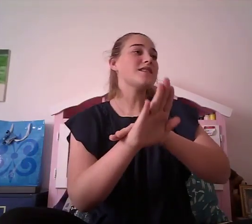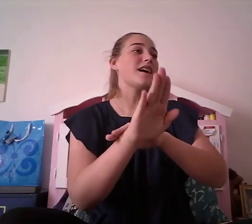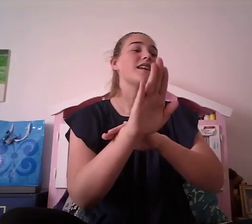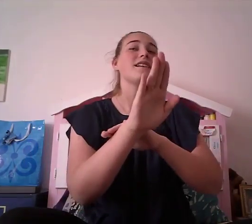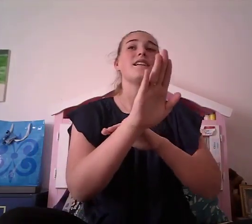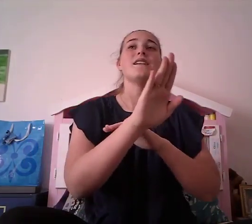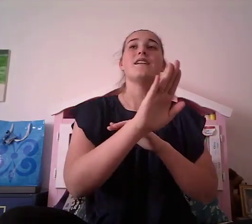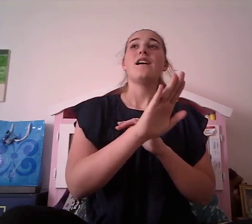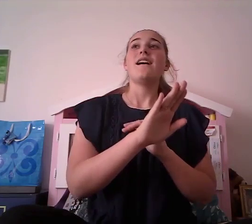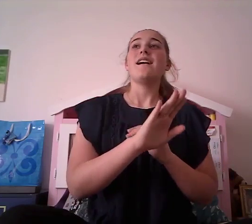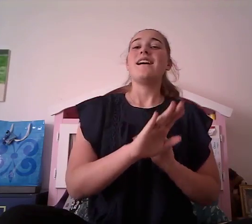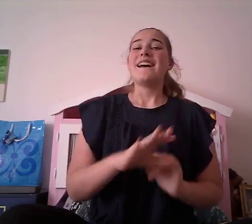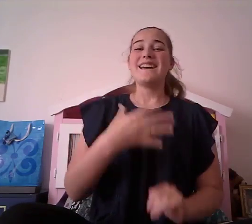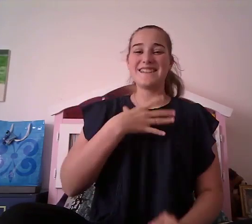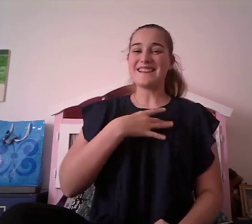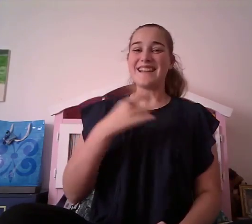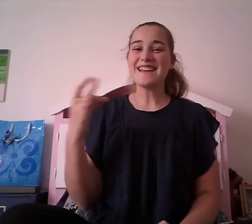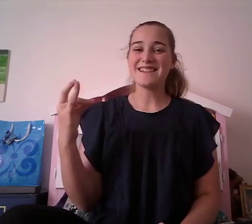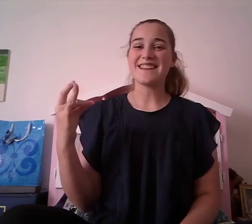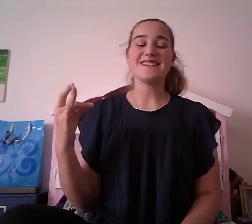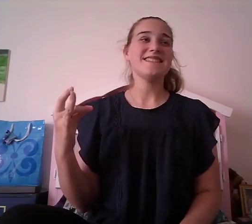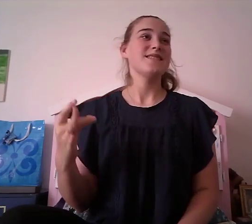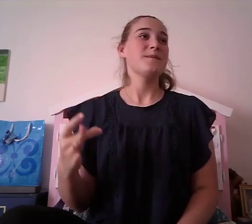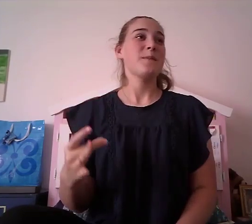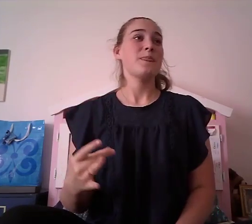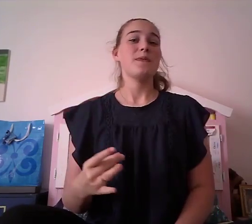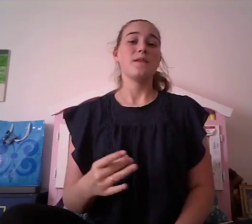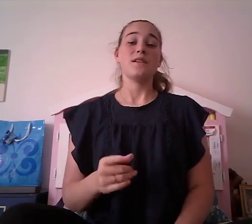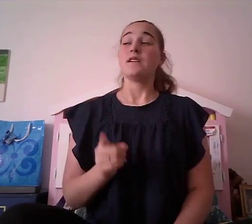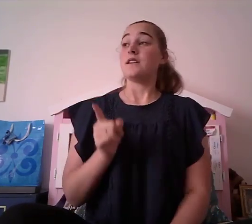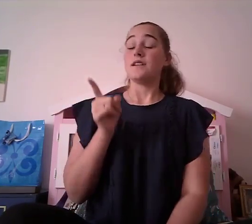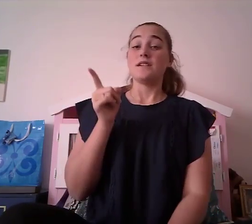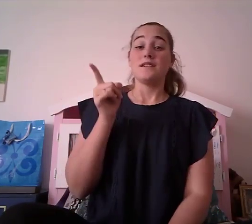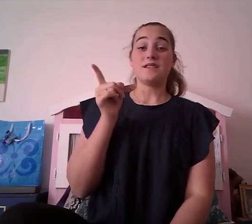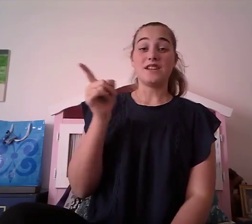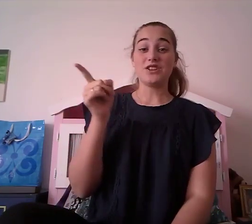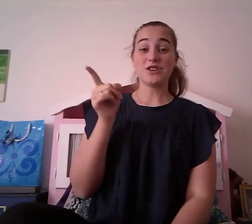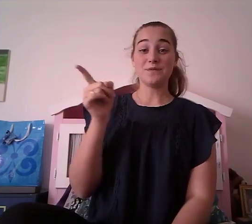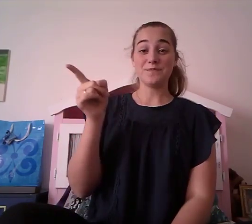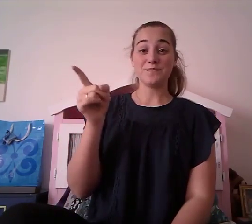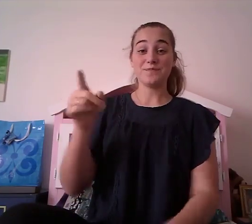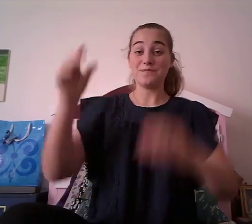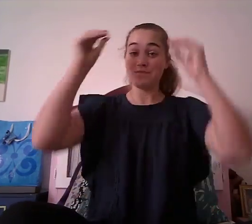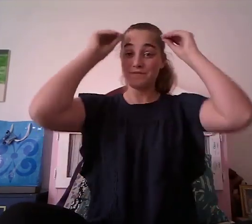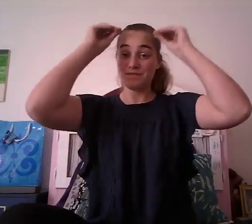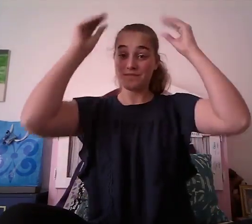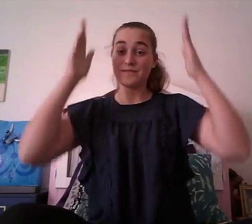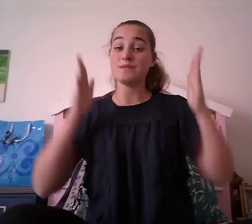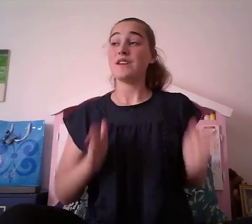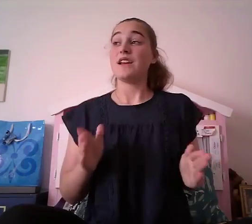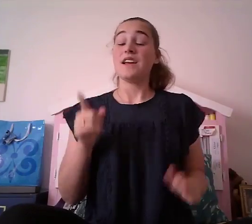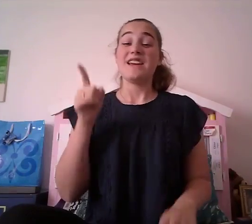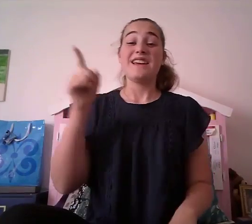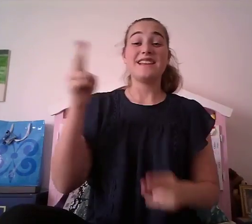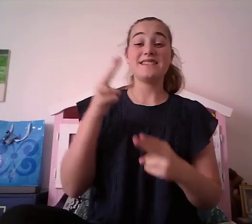inside. And he likes it. The teacher, his